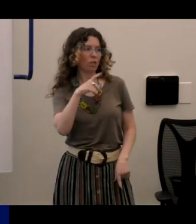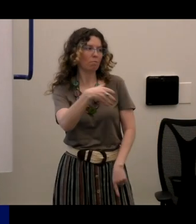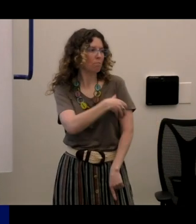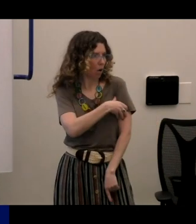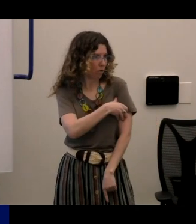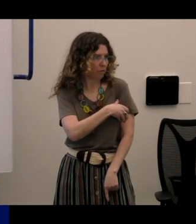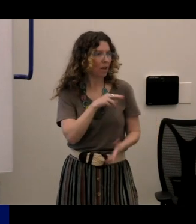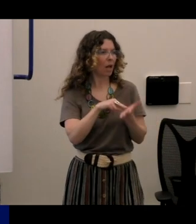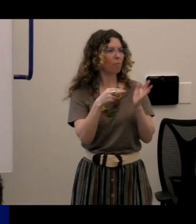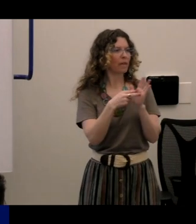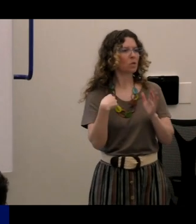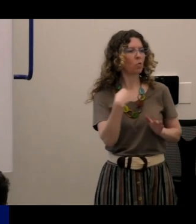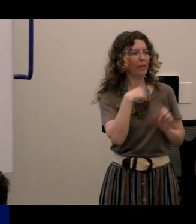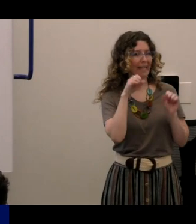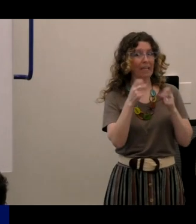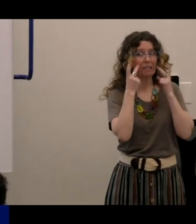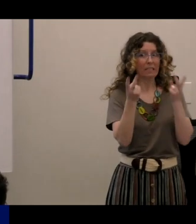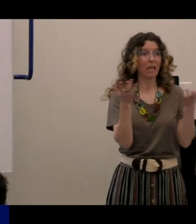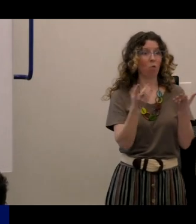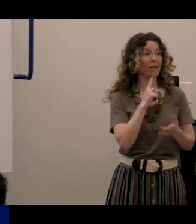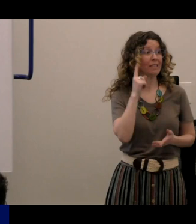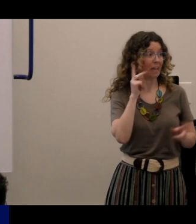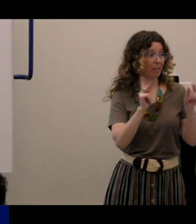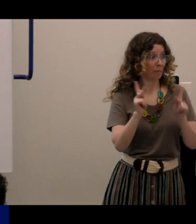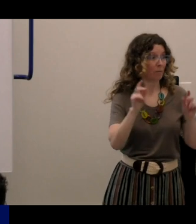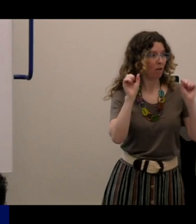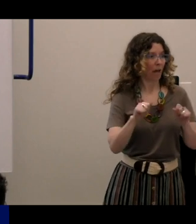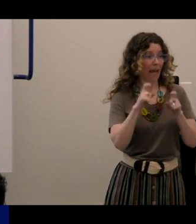This phrase, deaf gain, is very powerful.